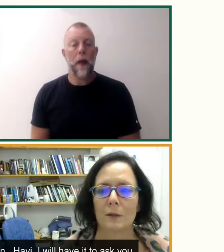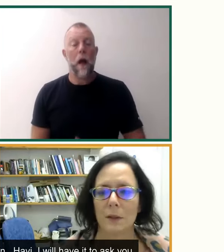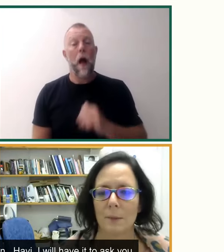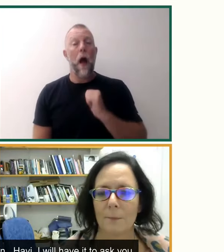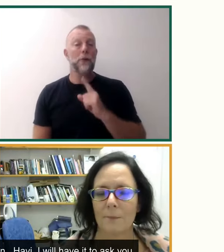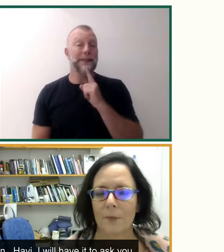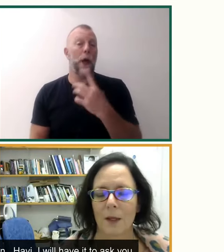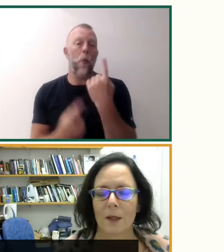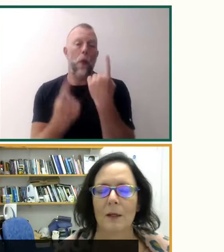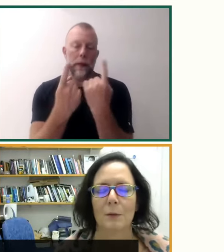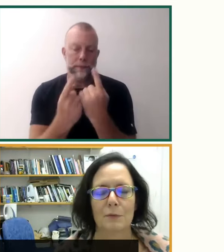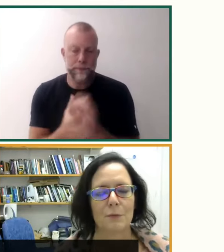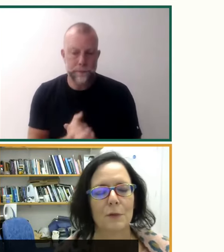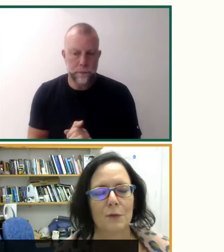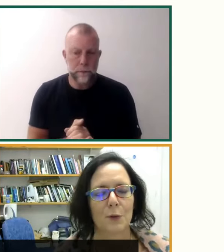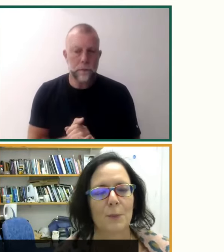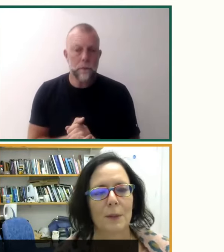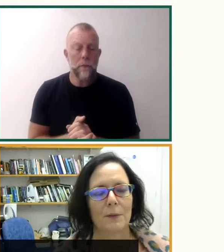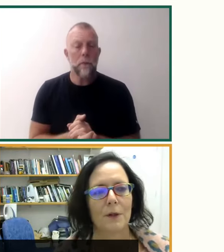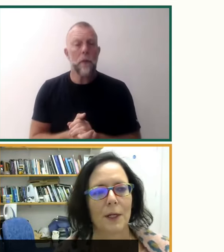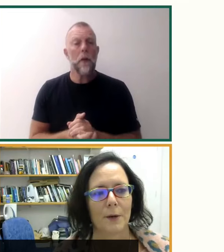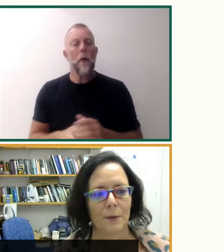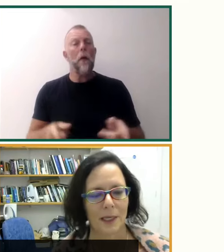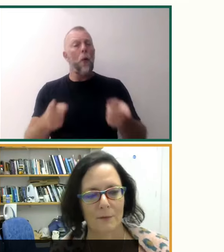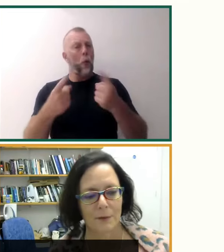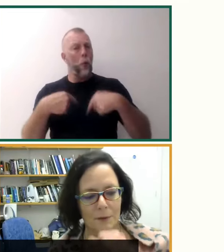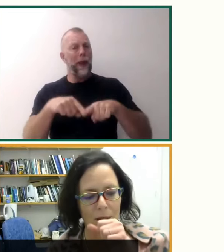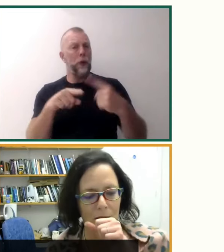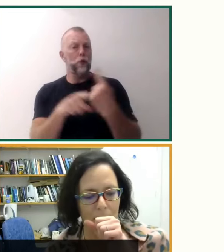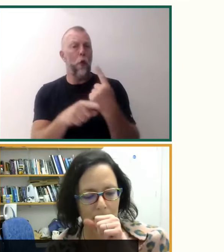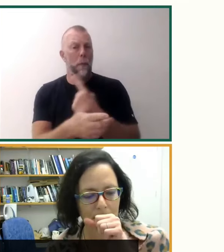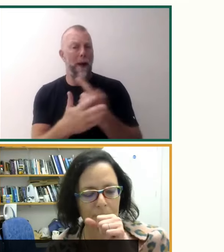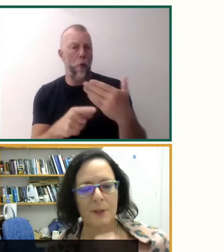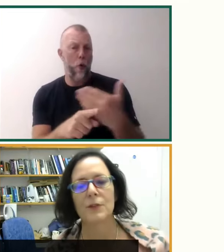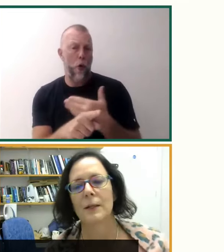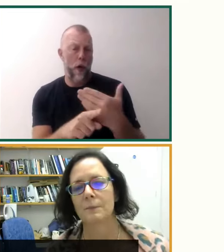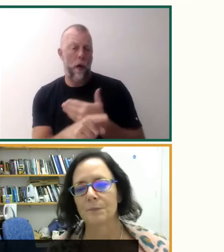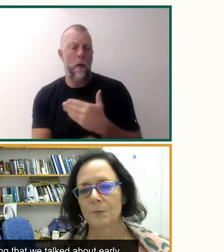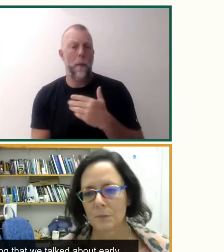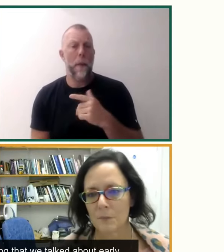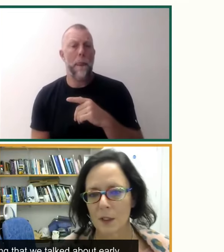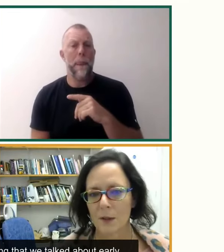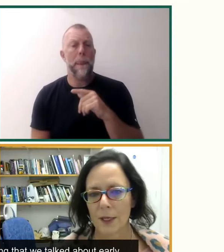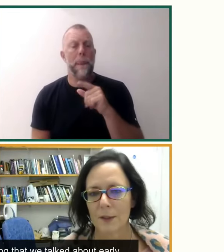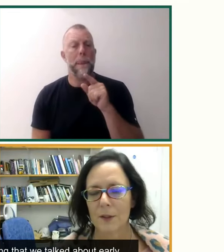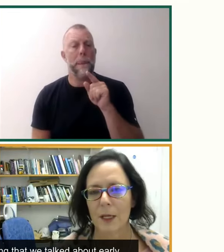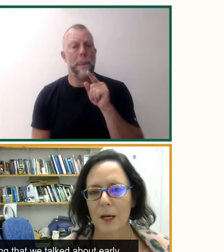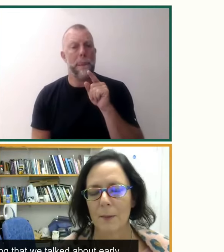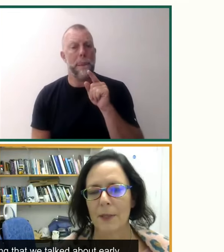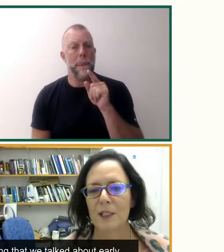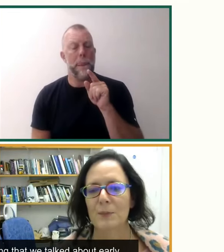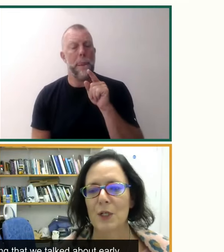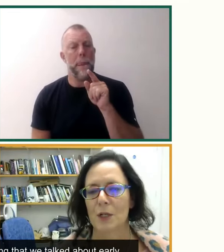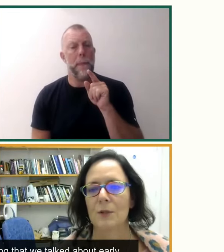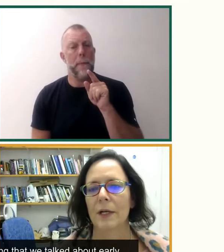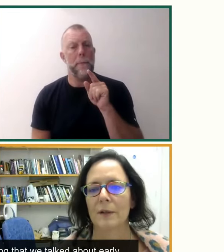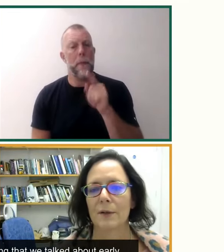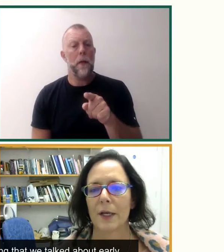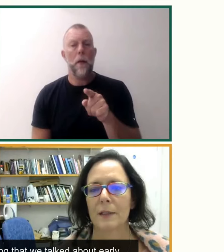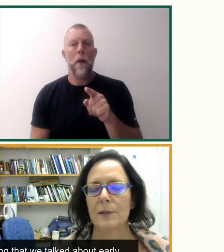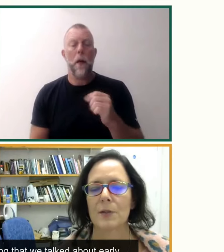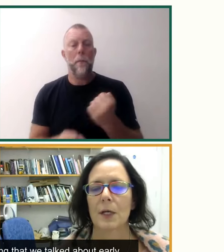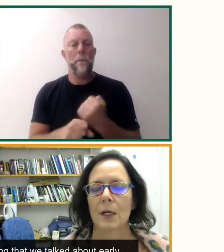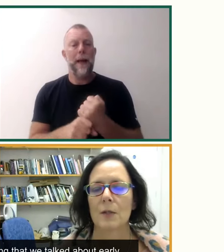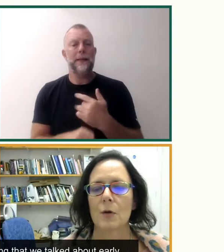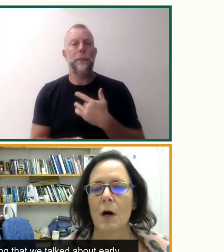one thing that we've talked about earlier, Gavin and Sam, that makes me shudder